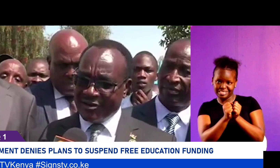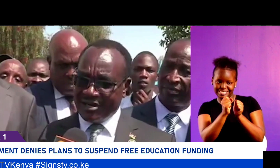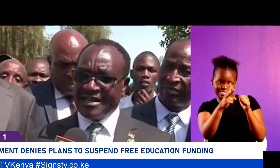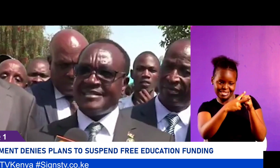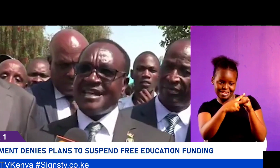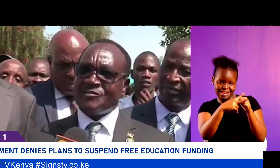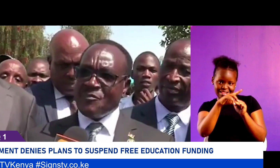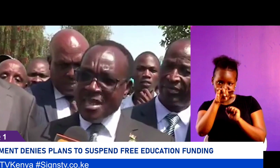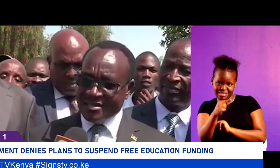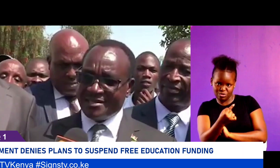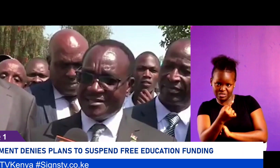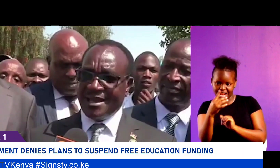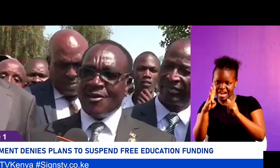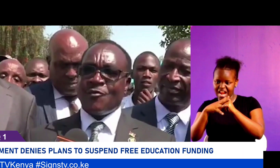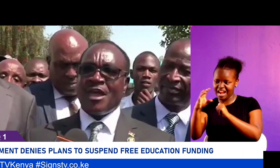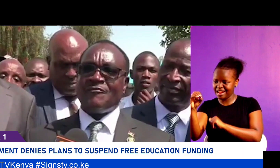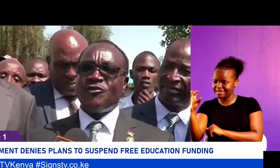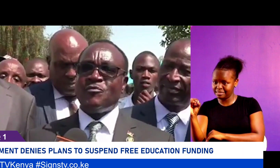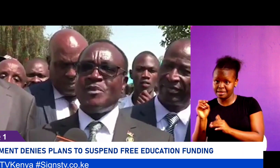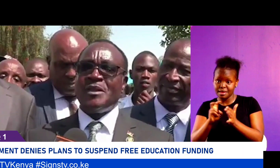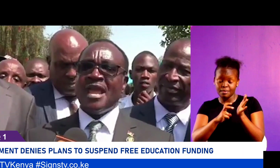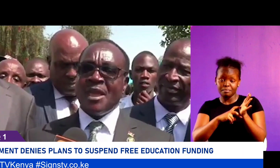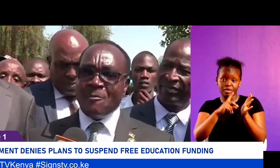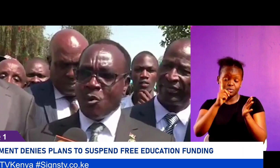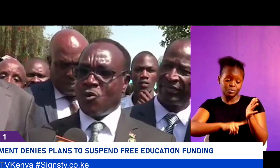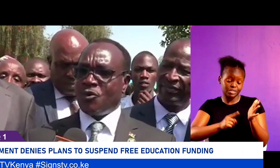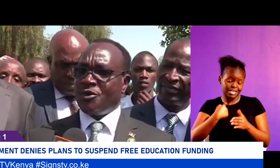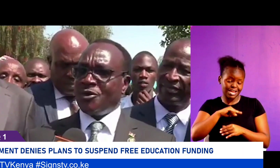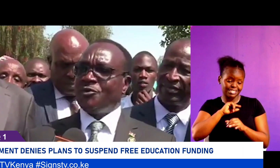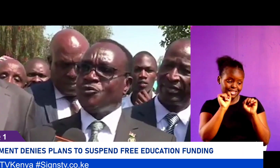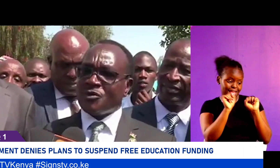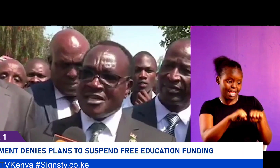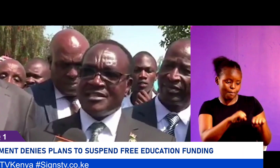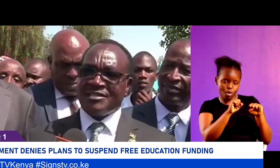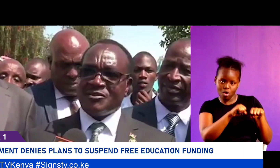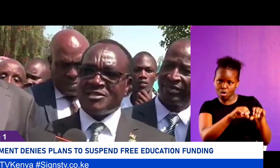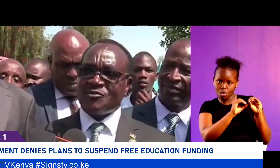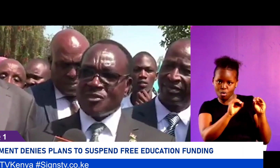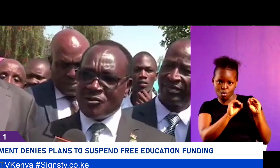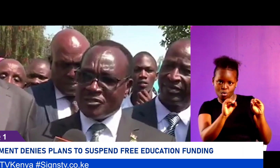16,900. It just means we have not been able to reach the